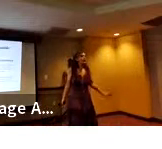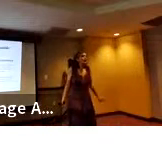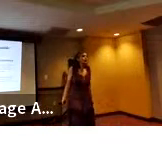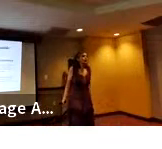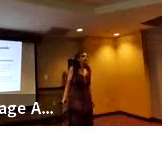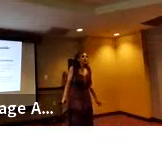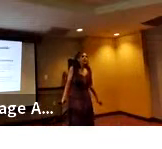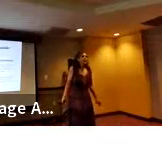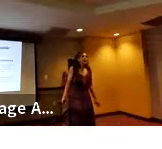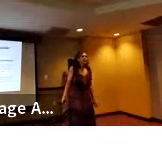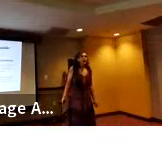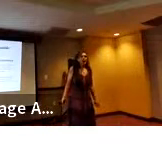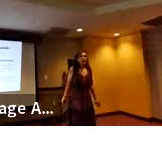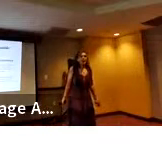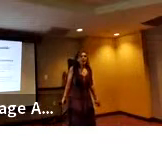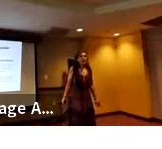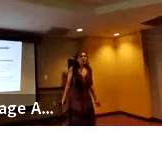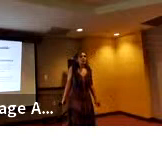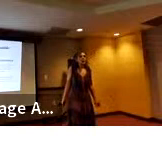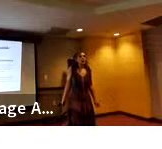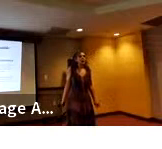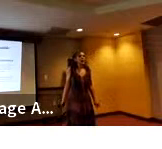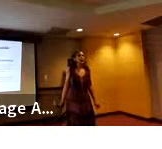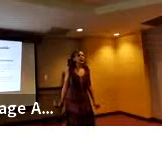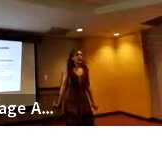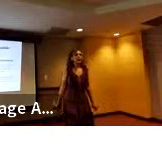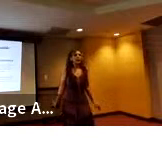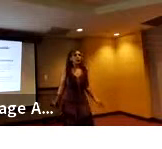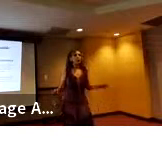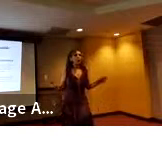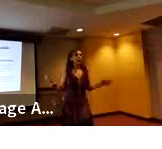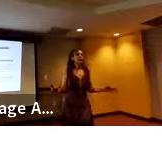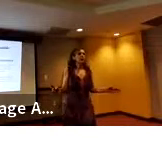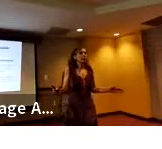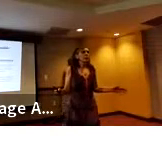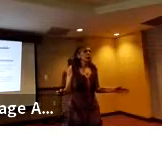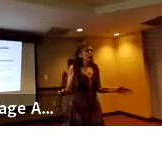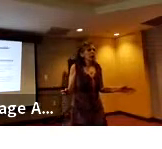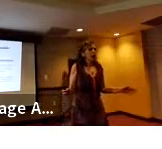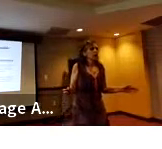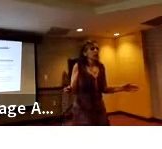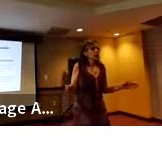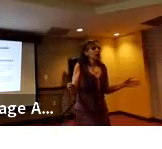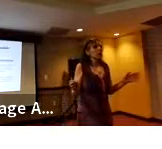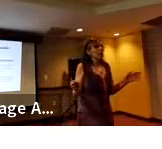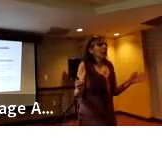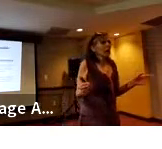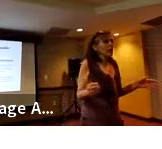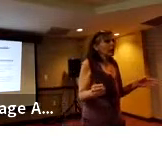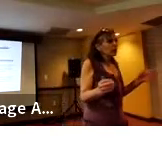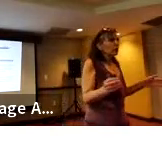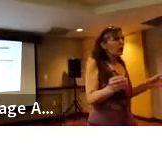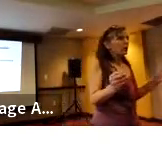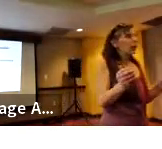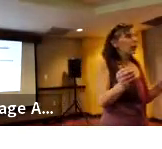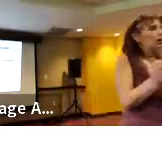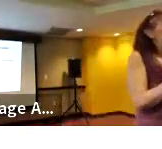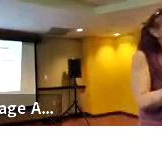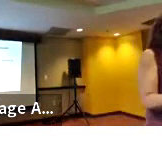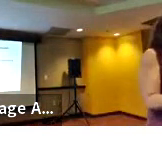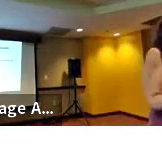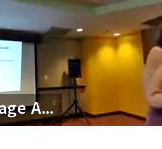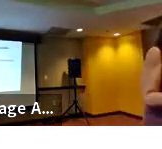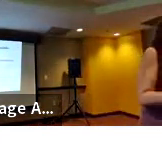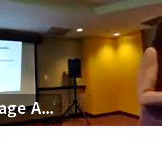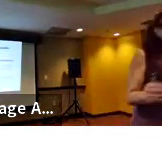what color? Black. Black. Black. Can you imagine a Jewish mother going to